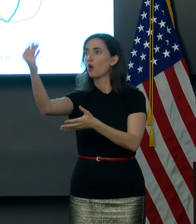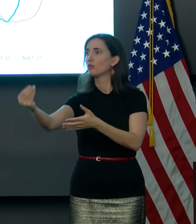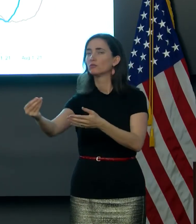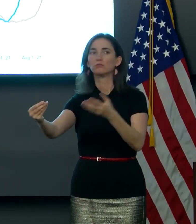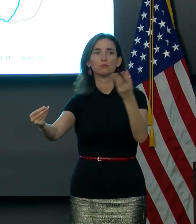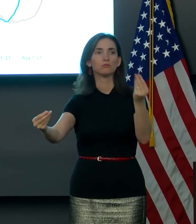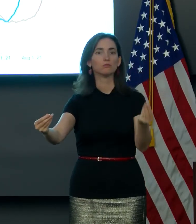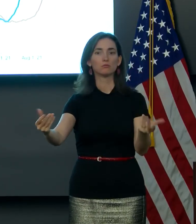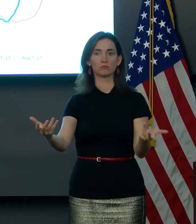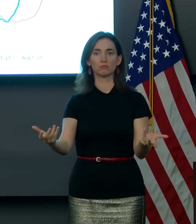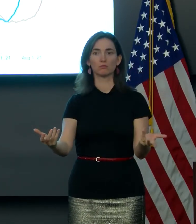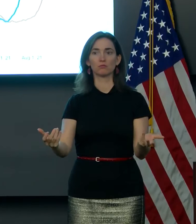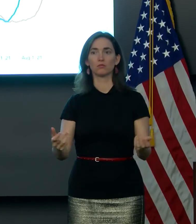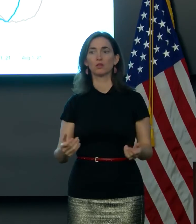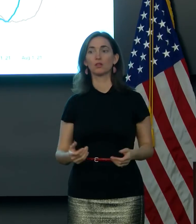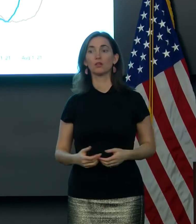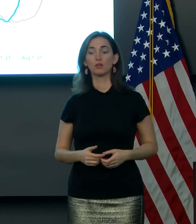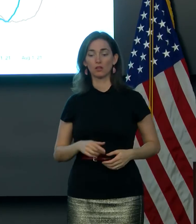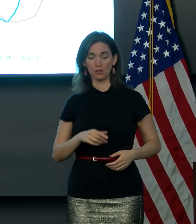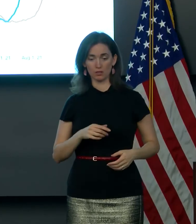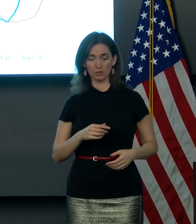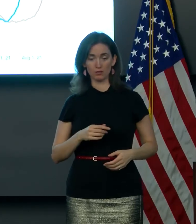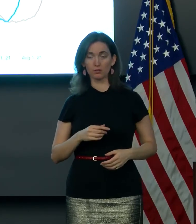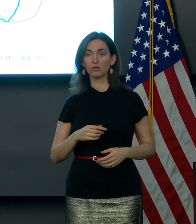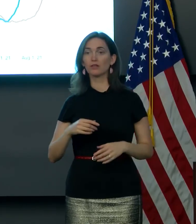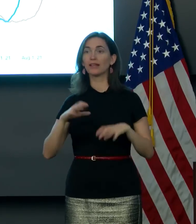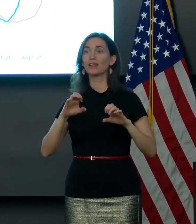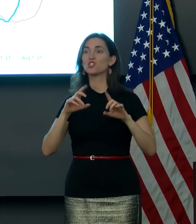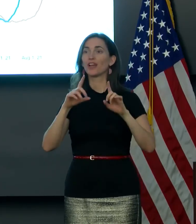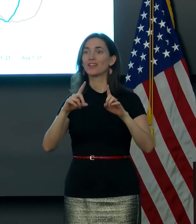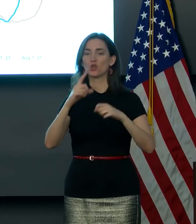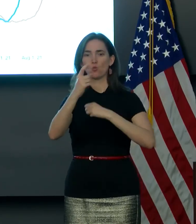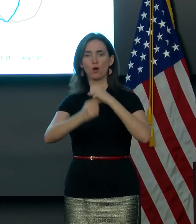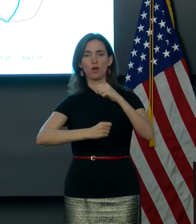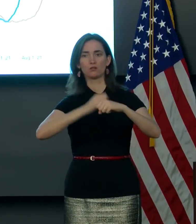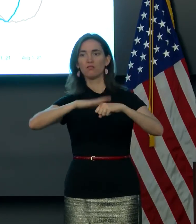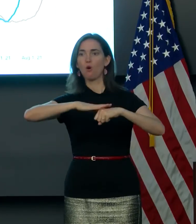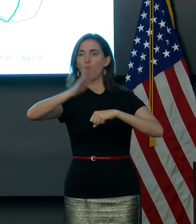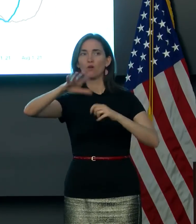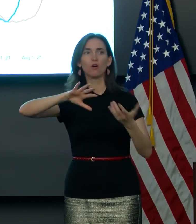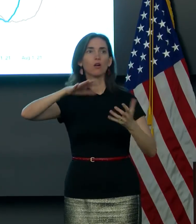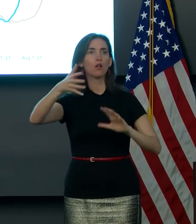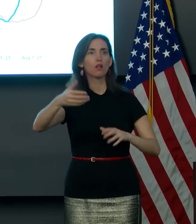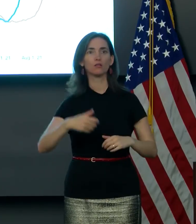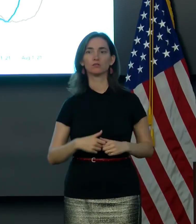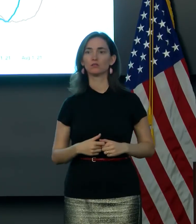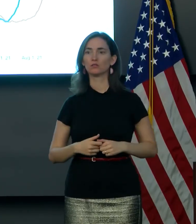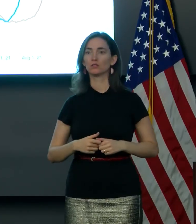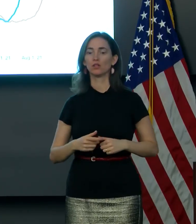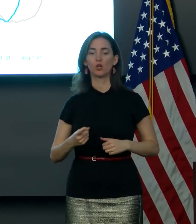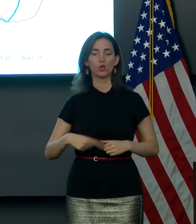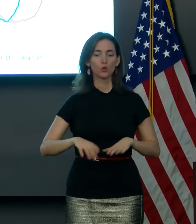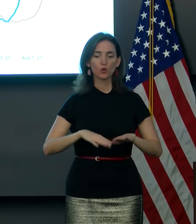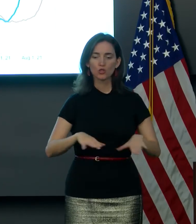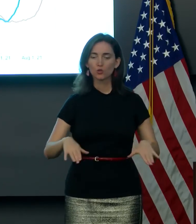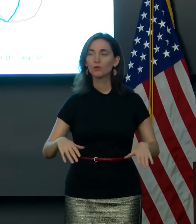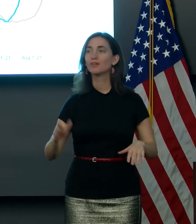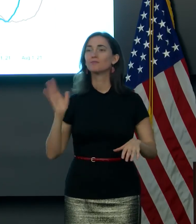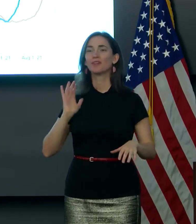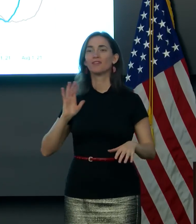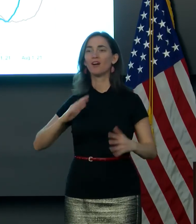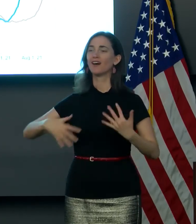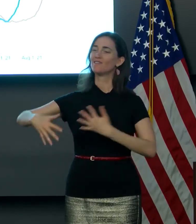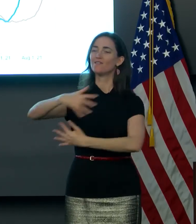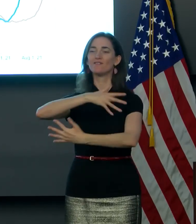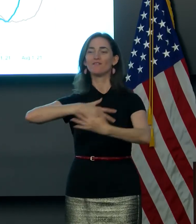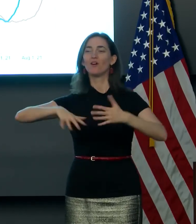whose year plus of education has been disrupted. These are children who have given up social activities